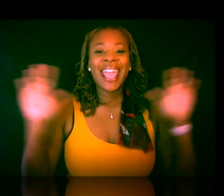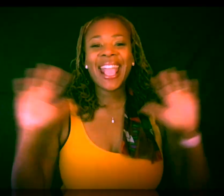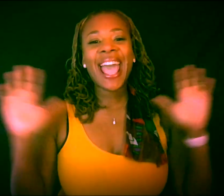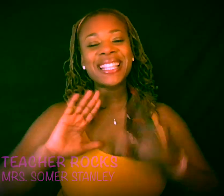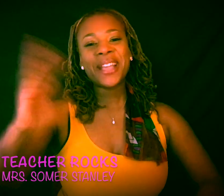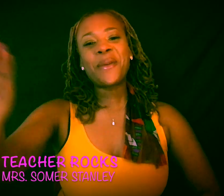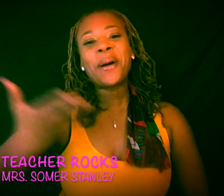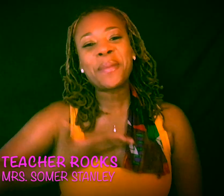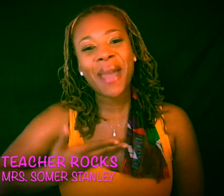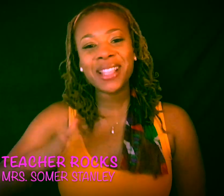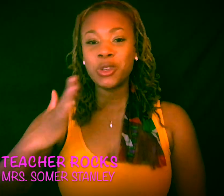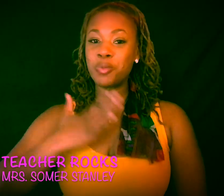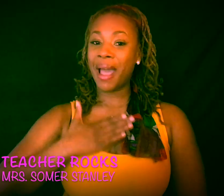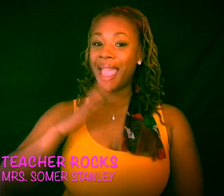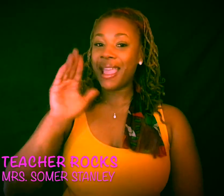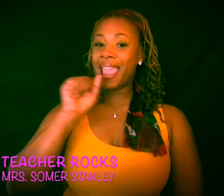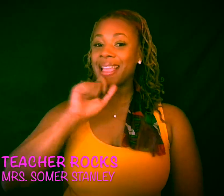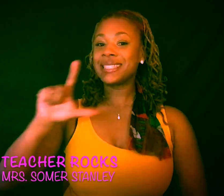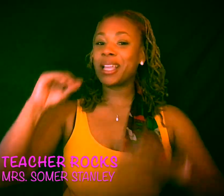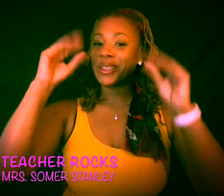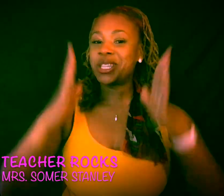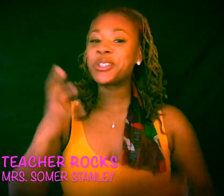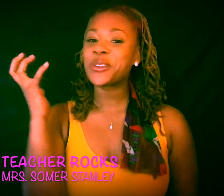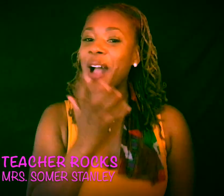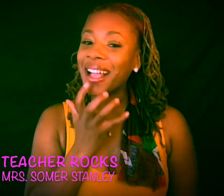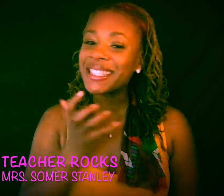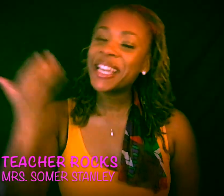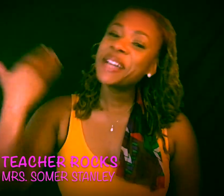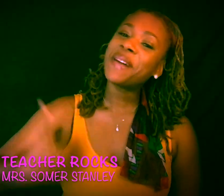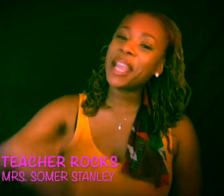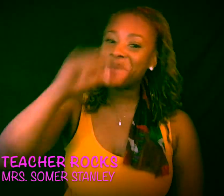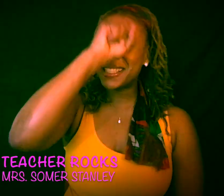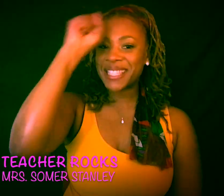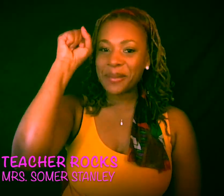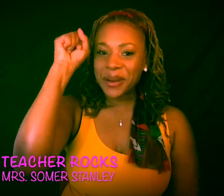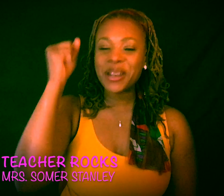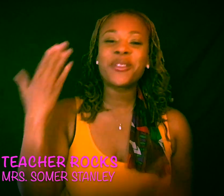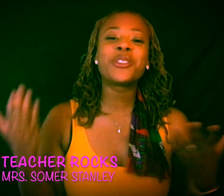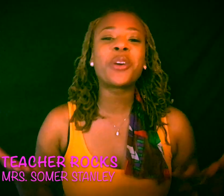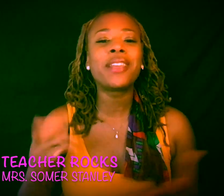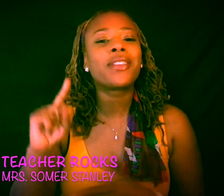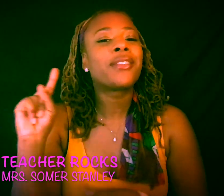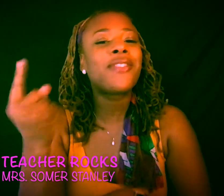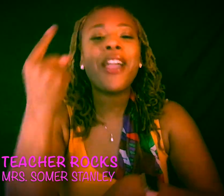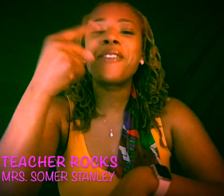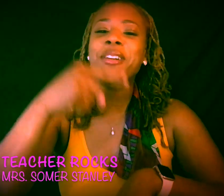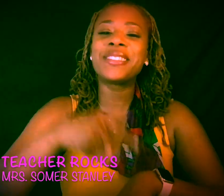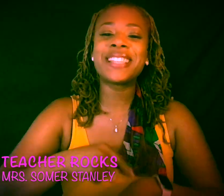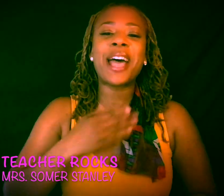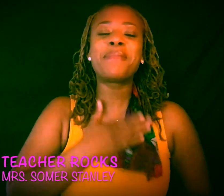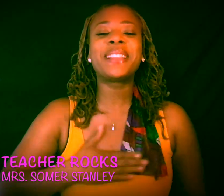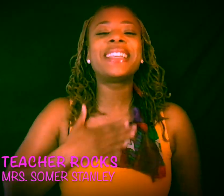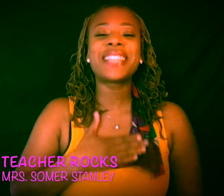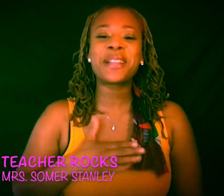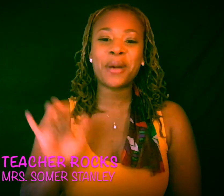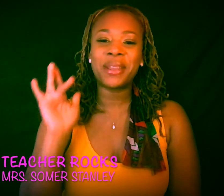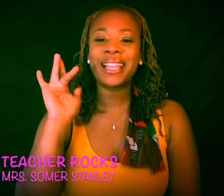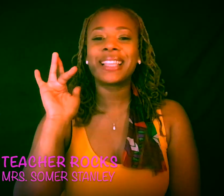Hey guys, and welcome back to my ASL Teacher Rocks. My name is Summer, and if you're joining for the very first time, please take a moment and click that